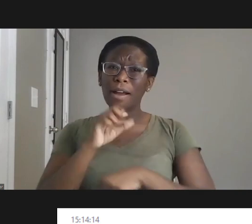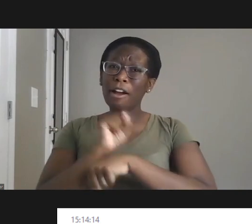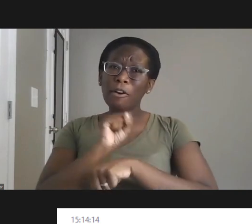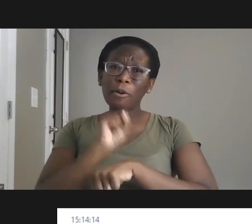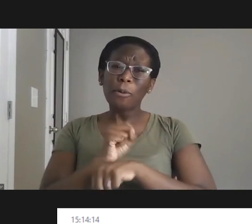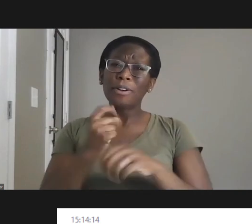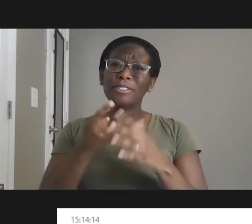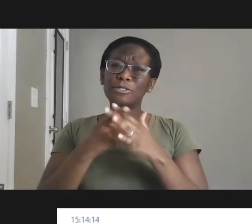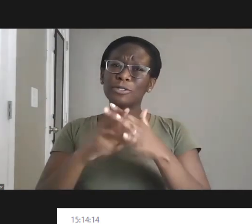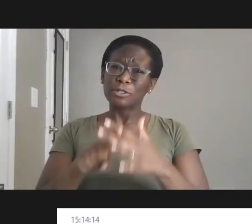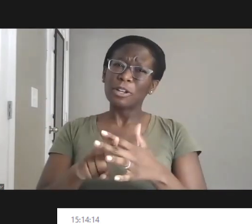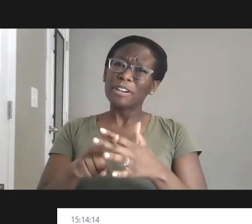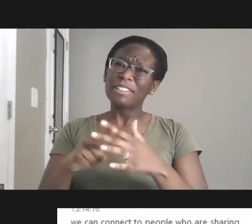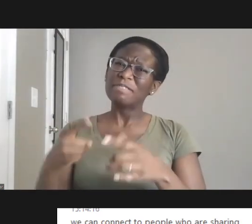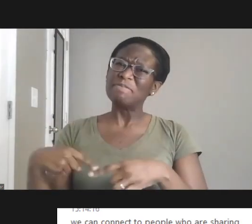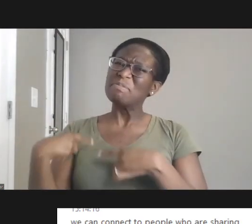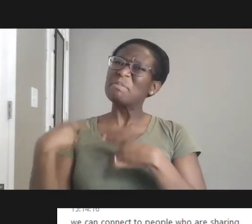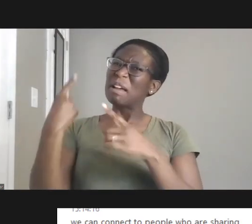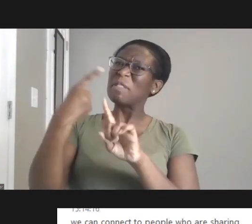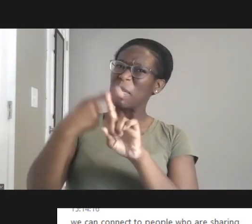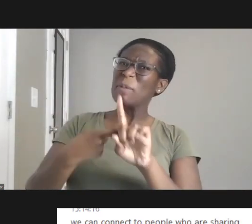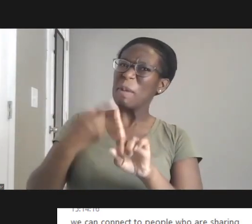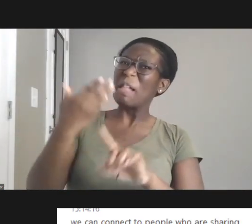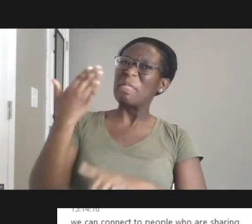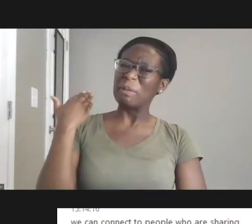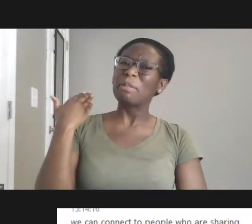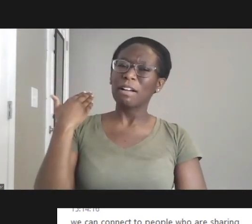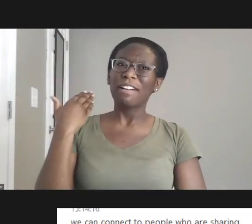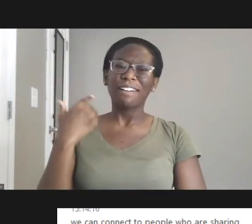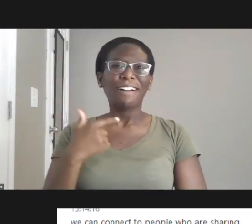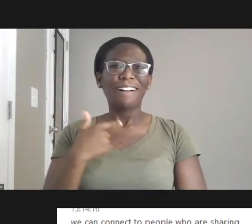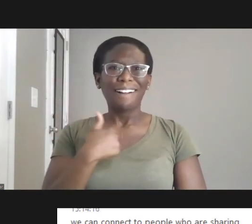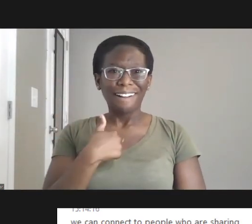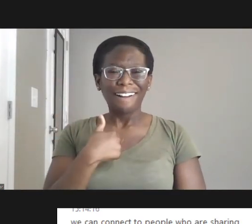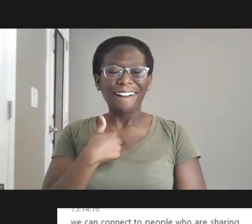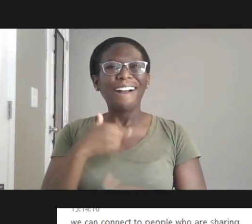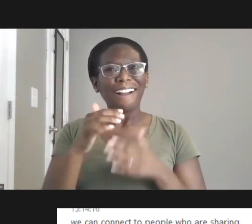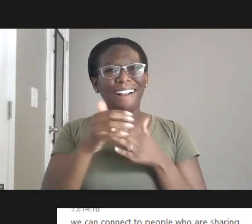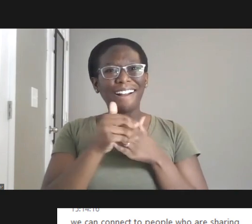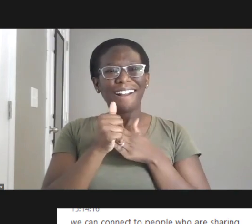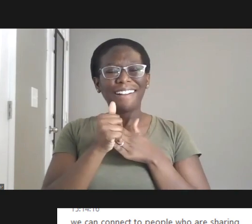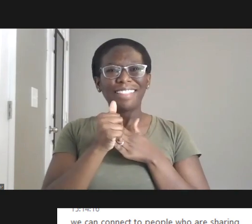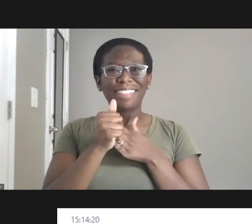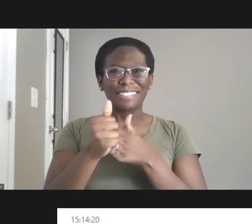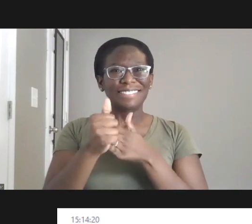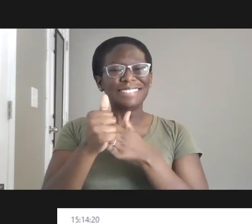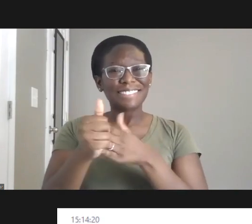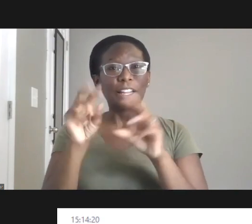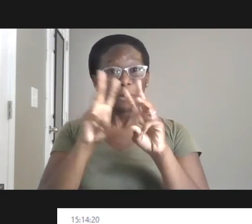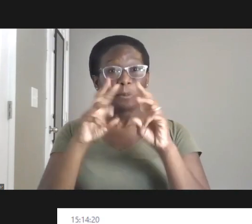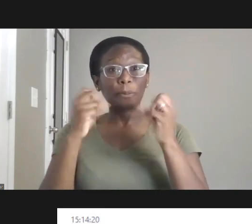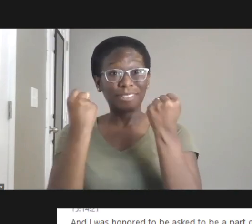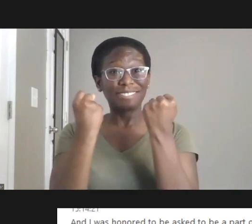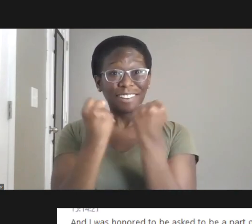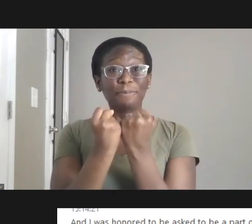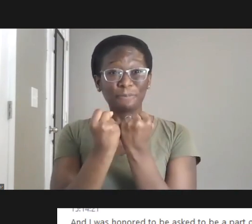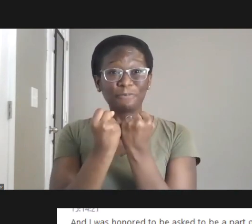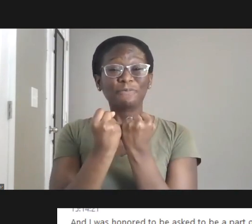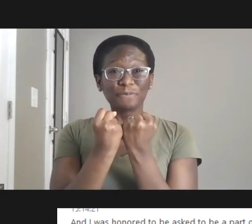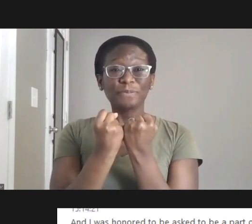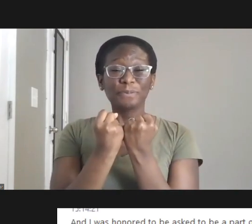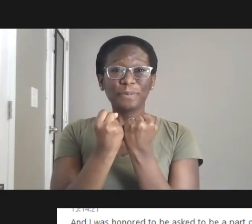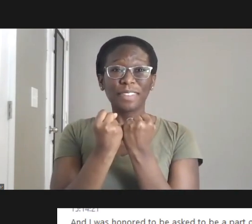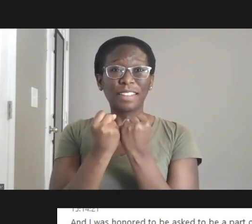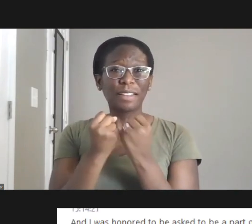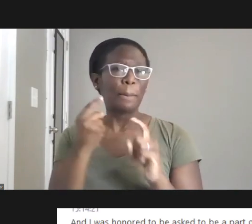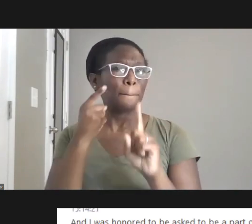little over a month ago, where when I led a workshop on